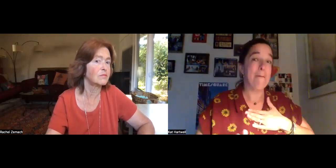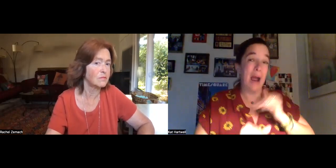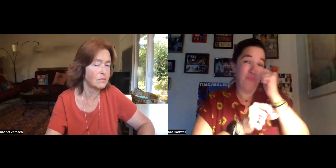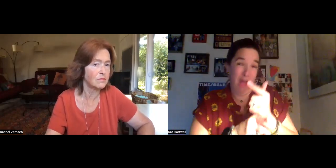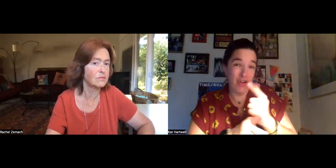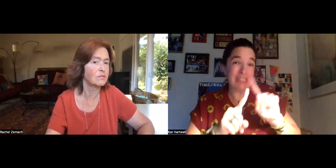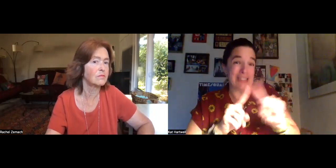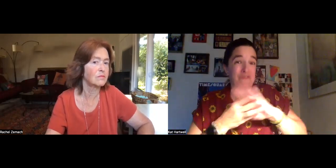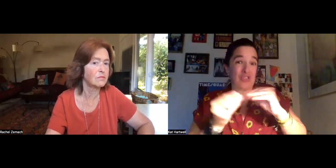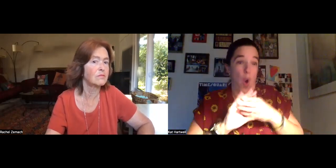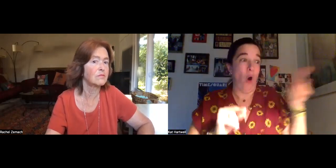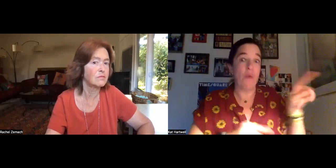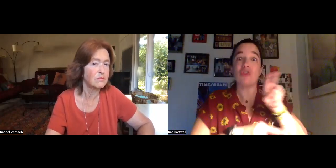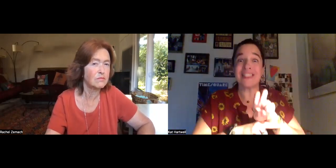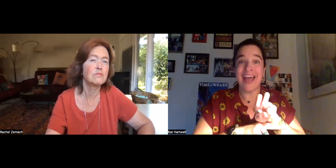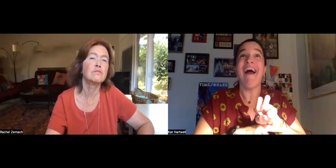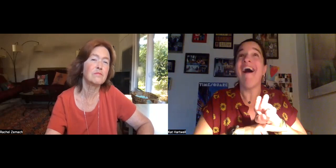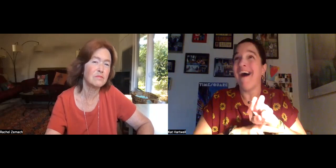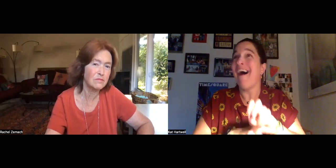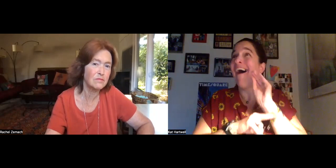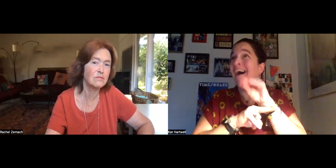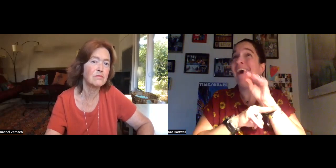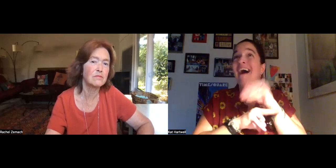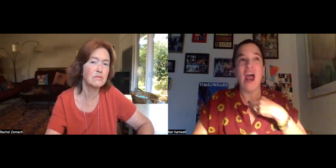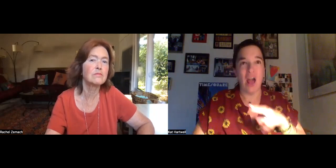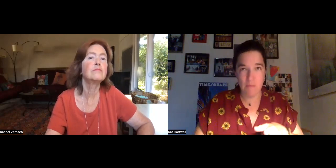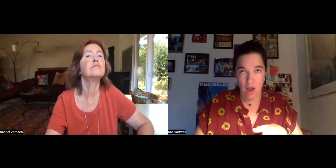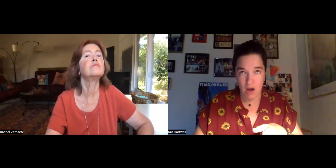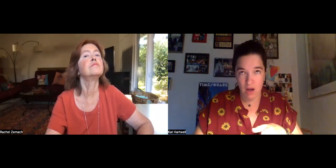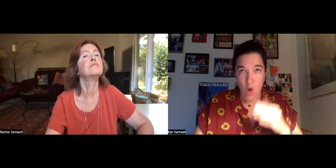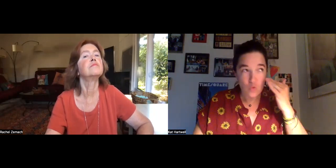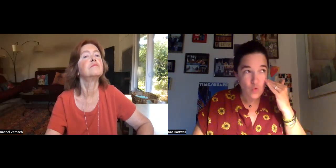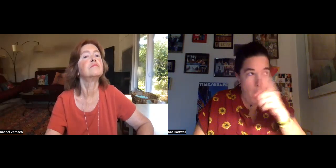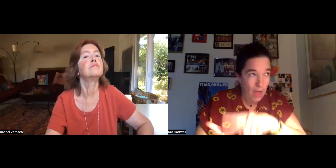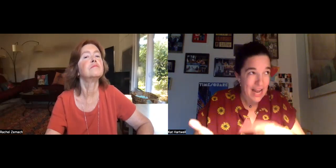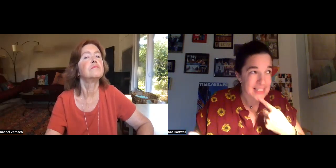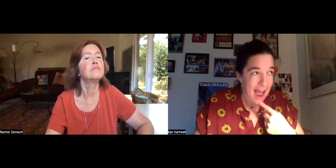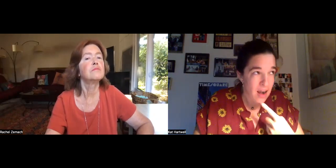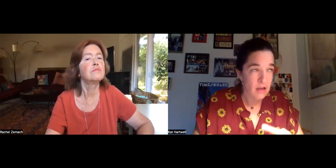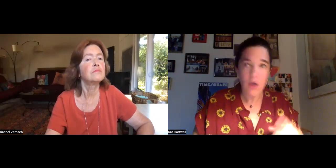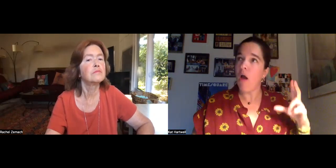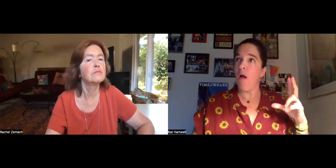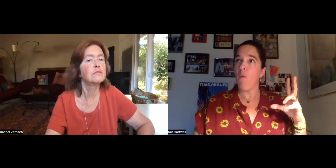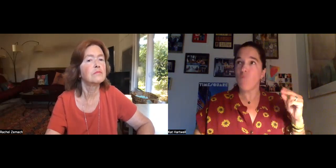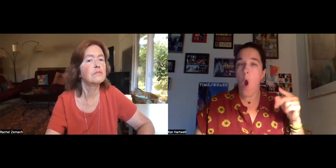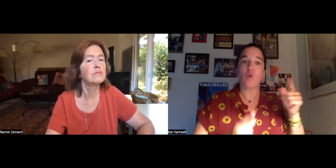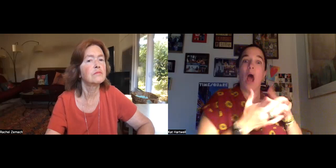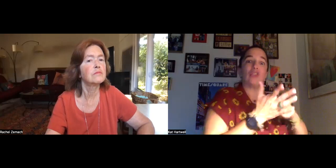my brother, different door, he was just there. I'm like, you know what they said? No, so I